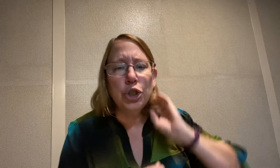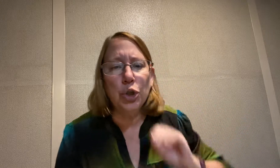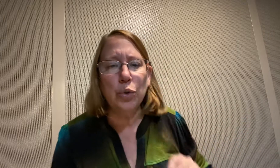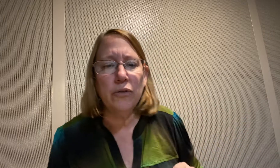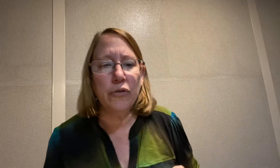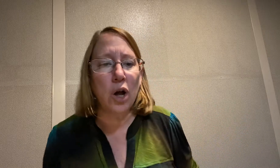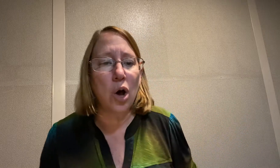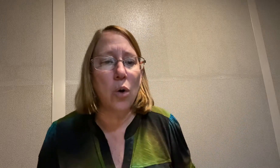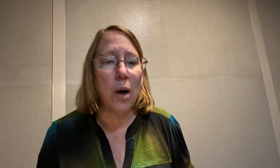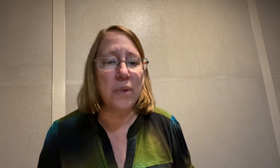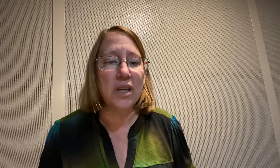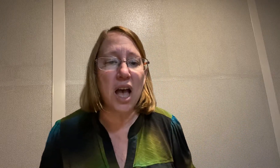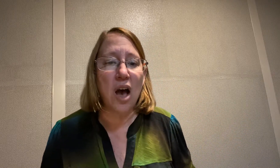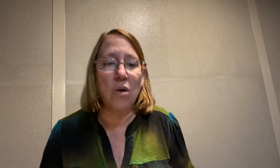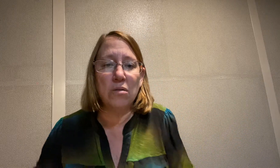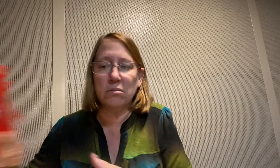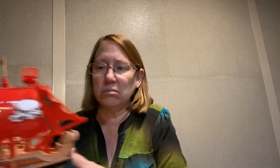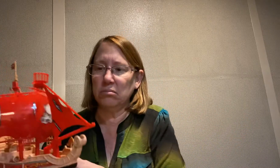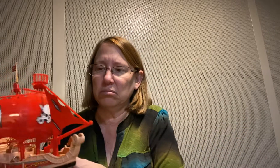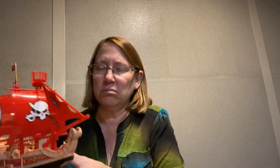To and fro, up and down.